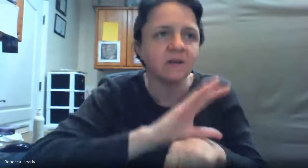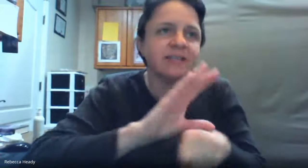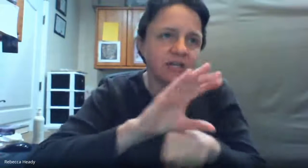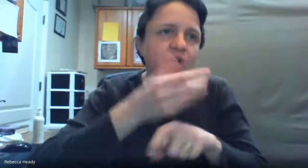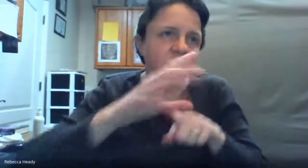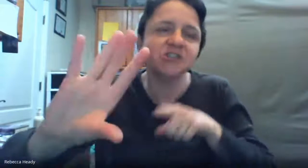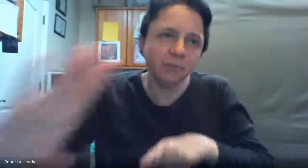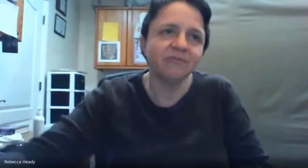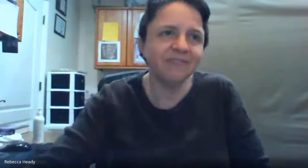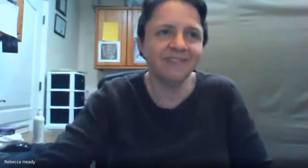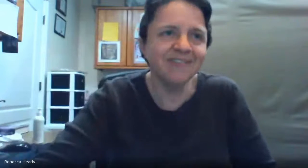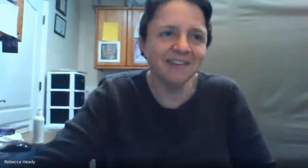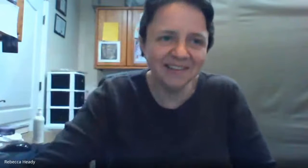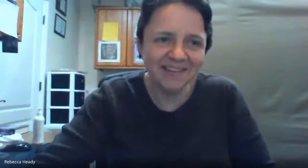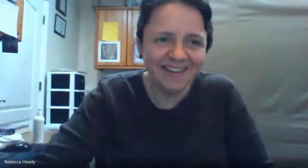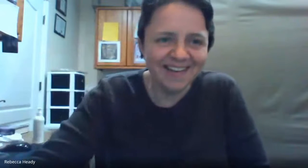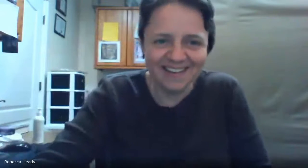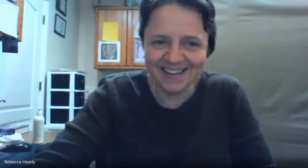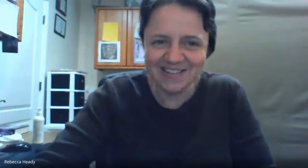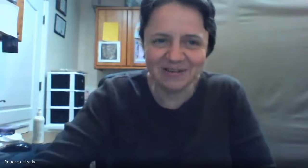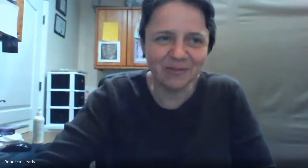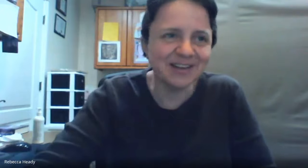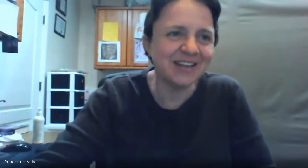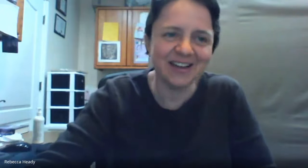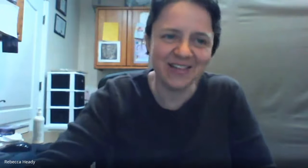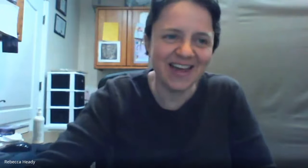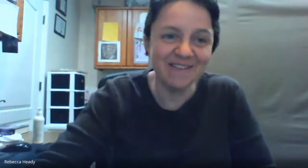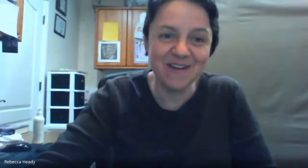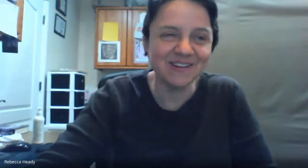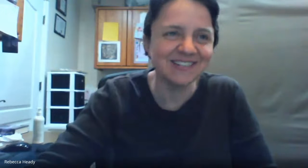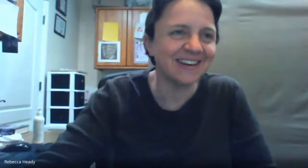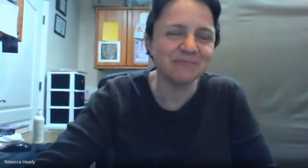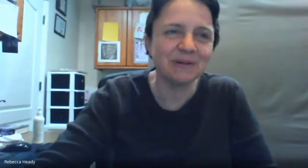to sign it chocolate chip. I should definitely check on that. I've never seen it, but